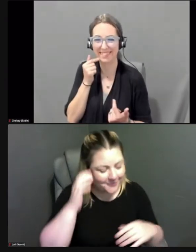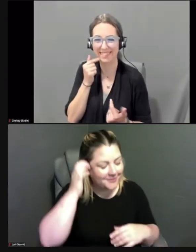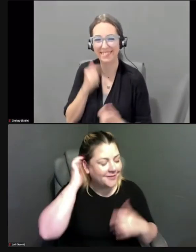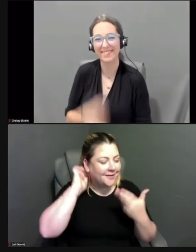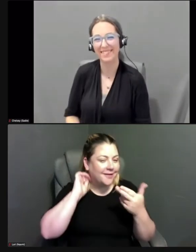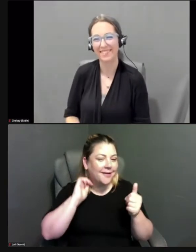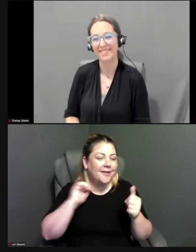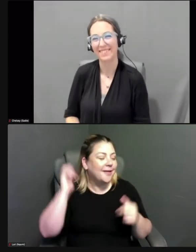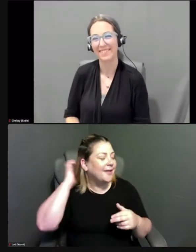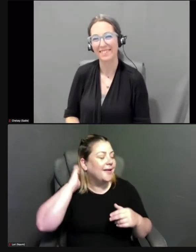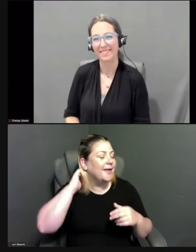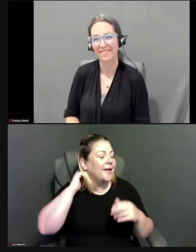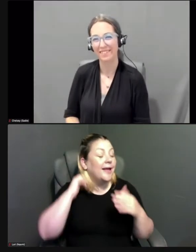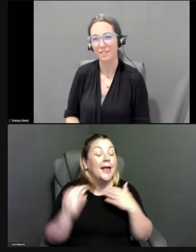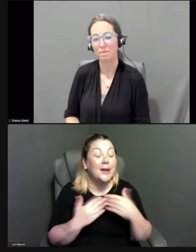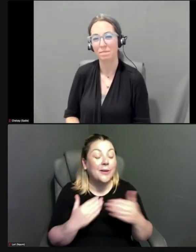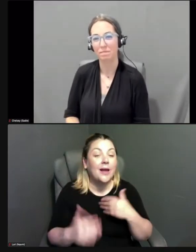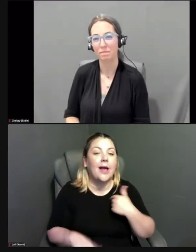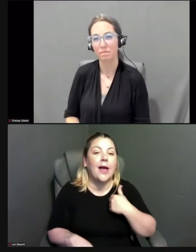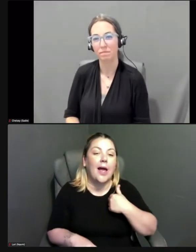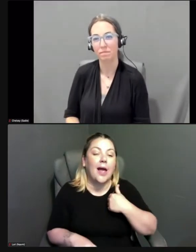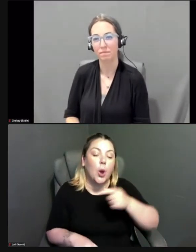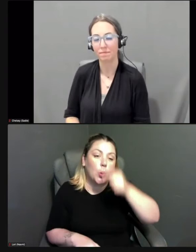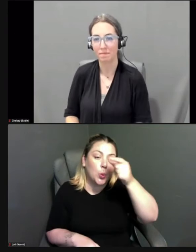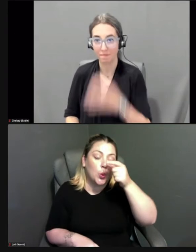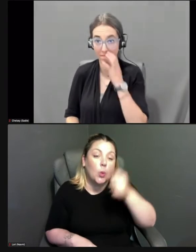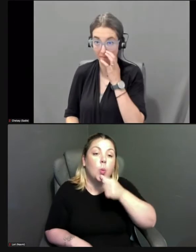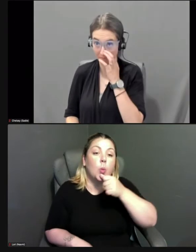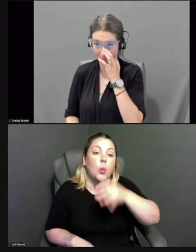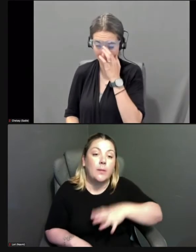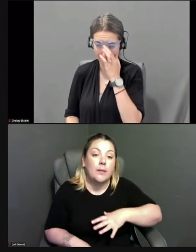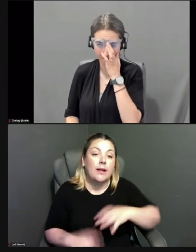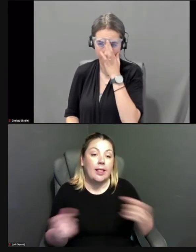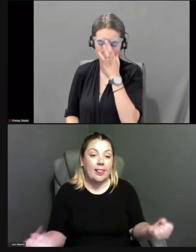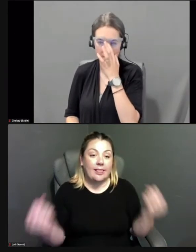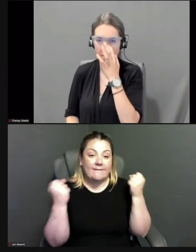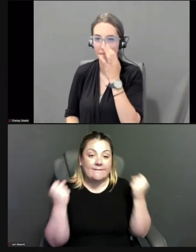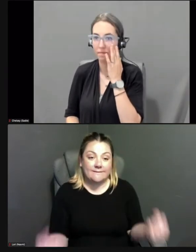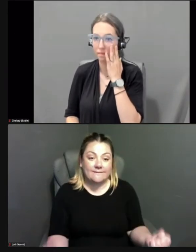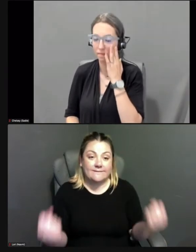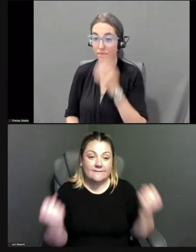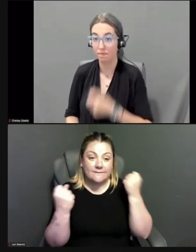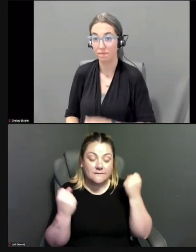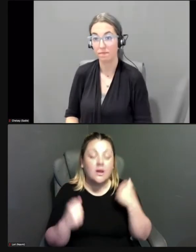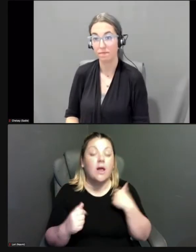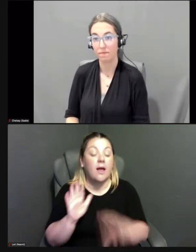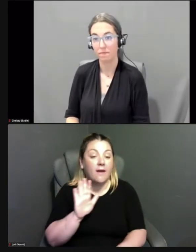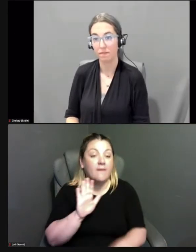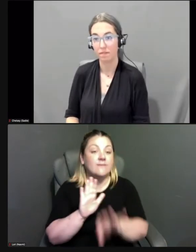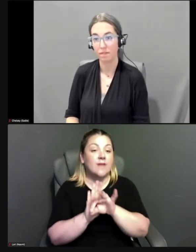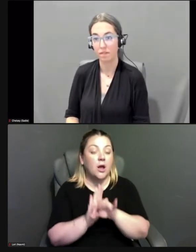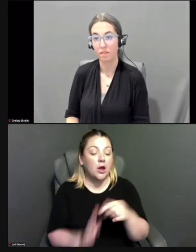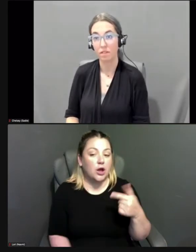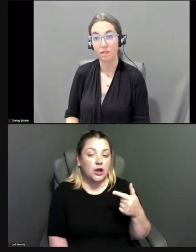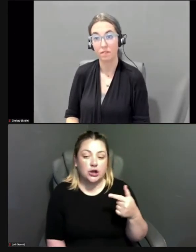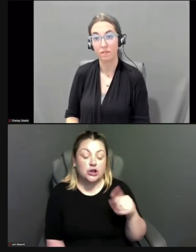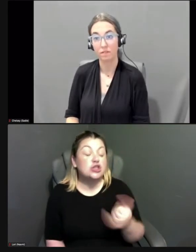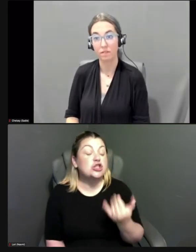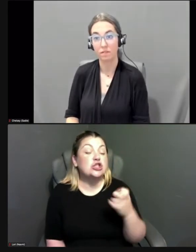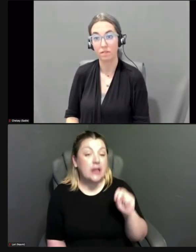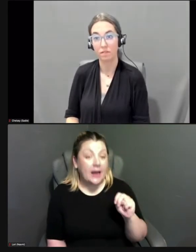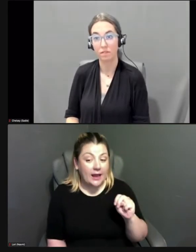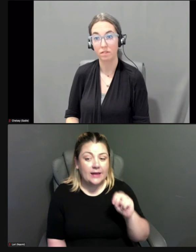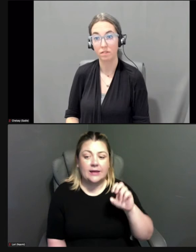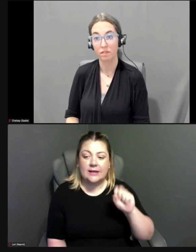But I Googled essentially like women lifting weights or something, and I came across Jen Sinkler and her Lift